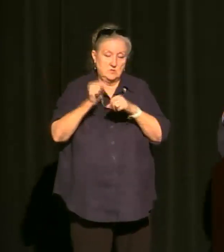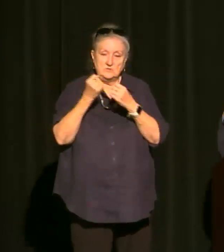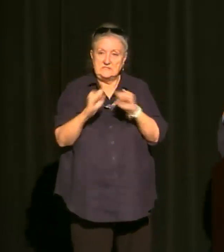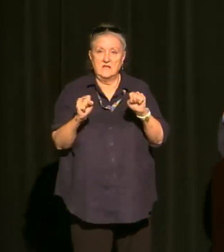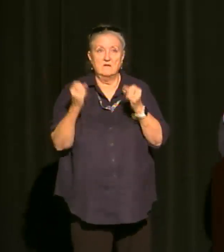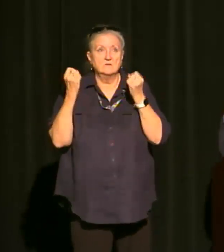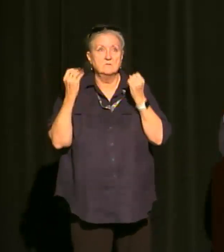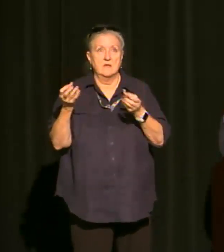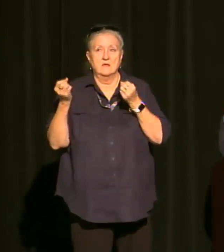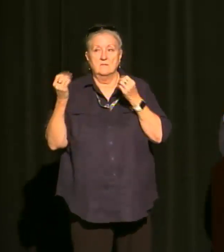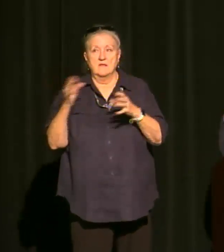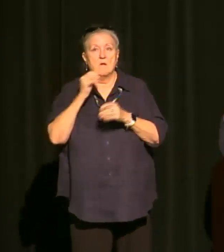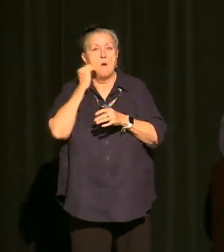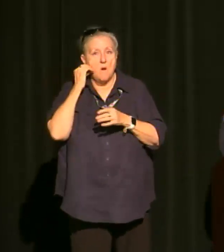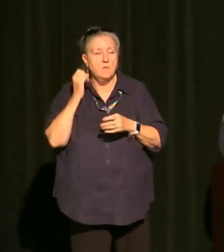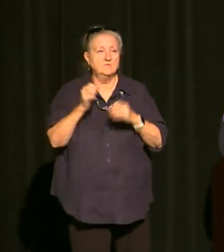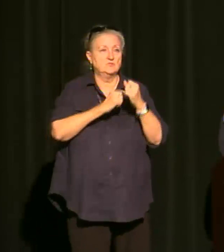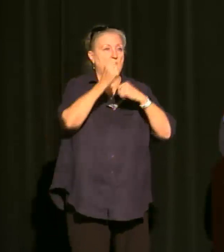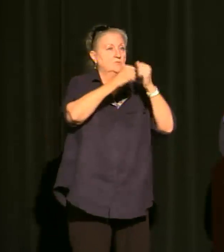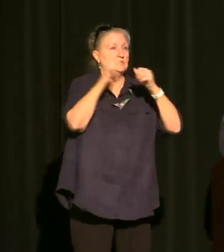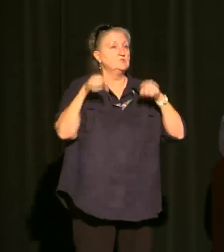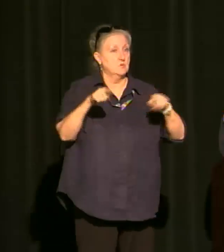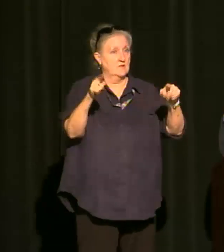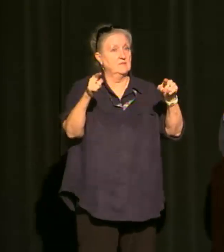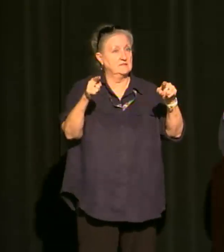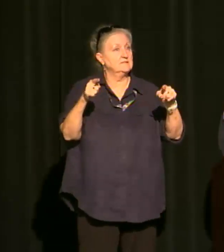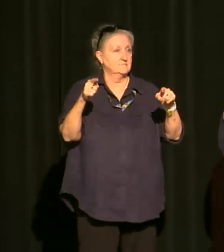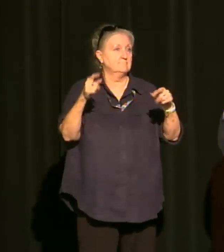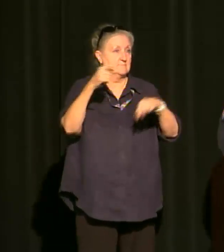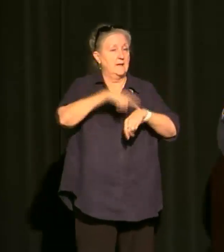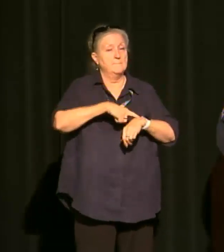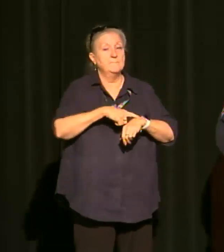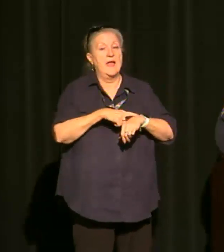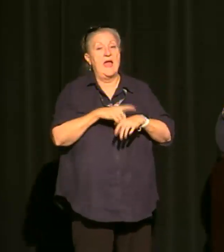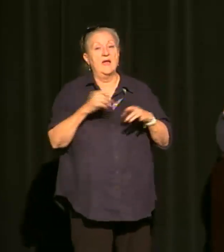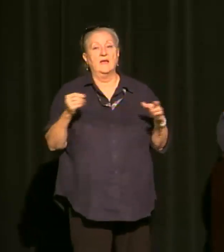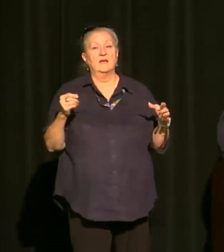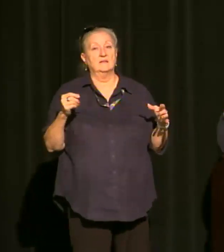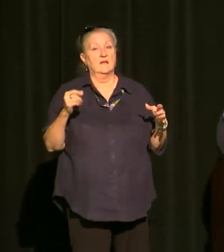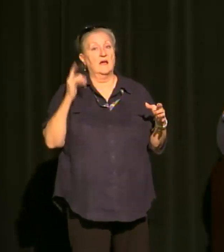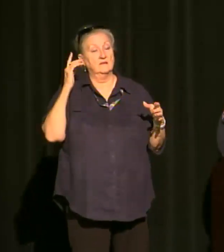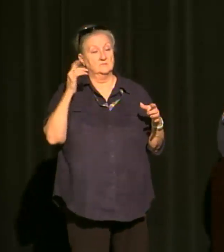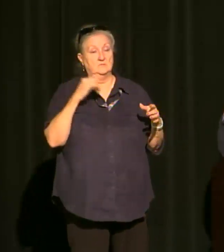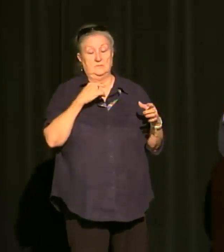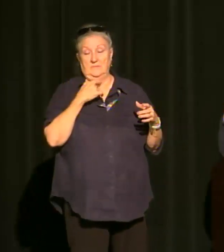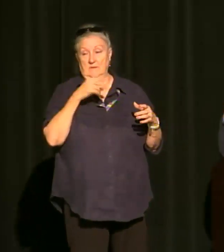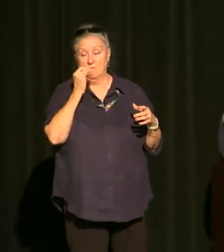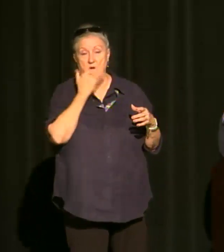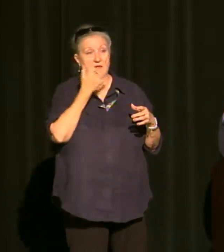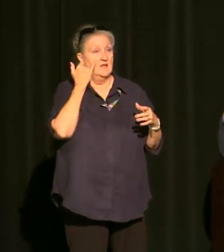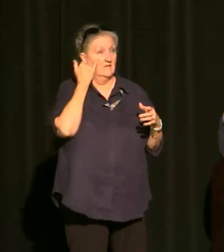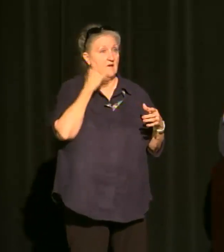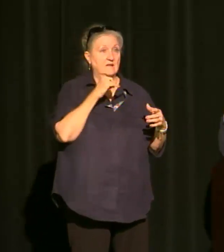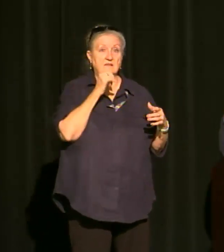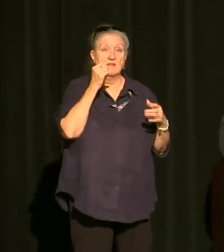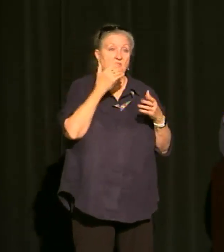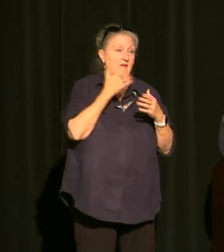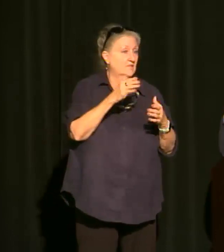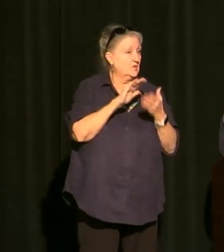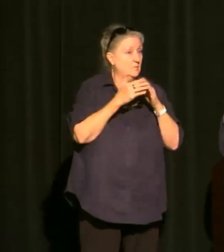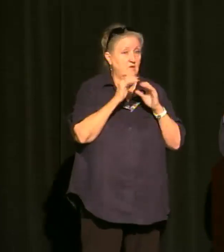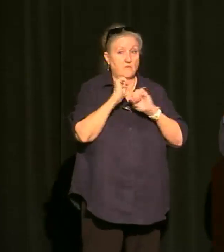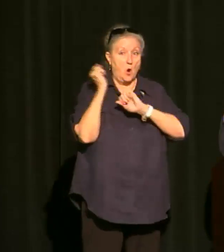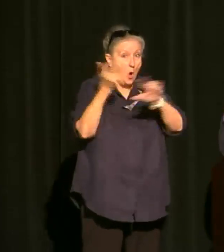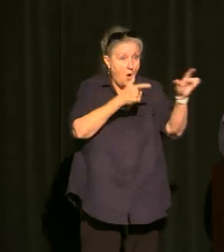homes and structures during this firefight. And I'd be remiss if I didn't thank the community for all